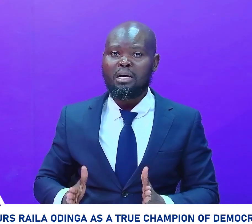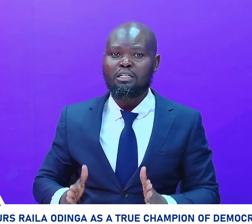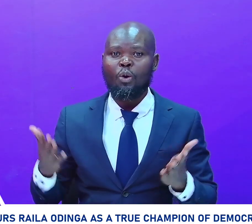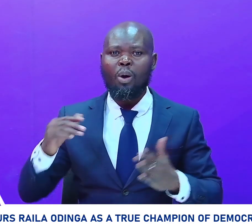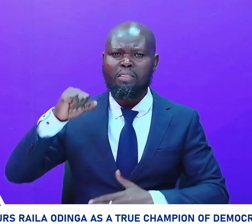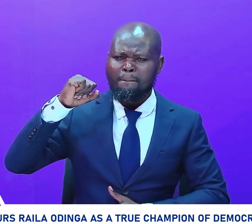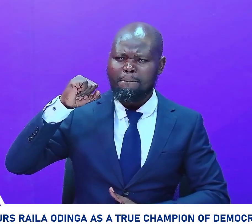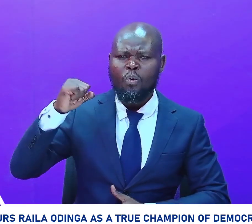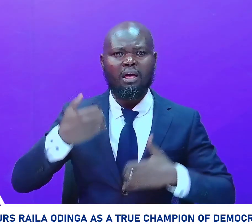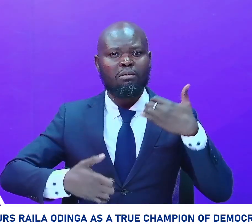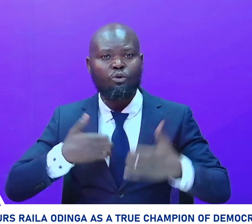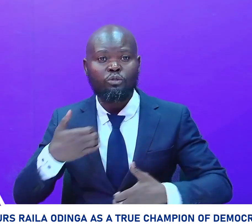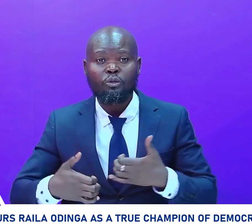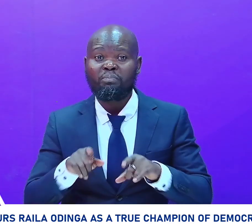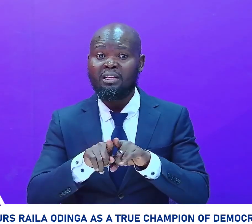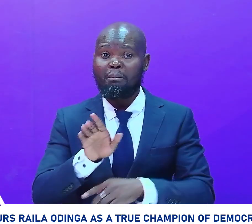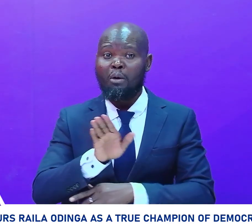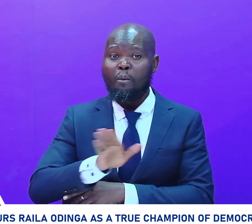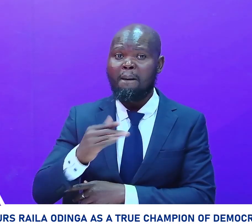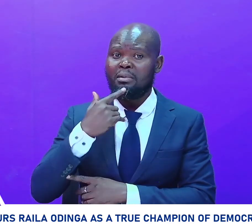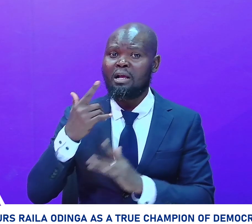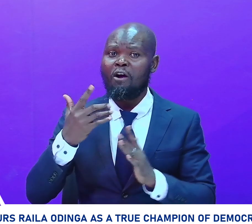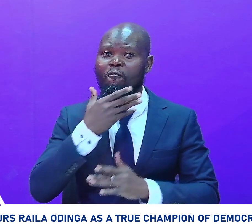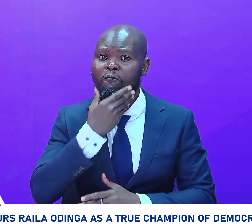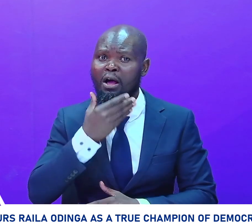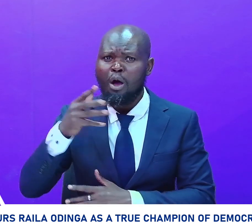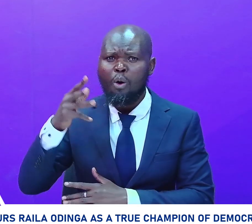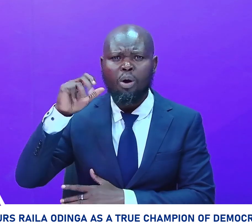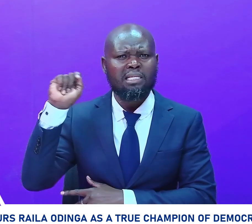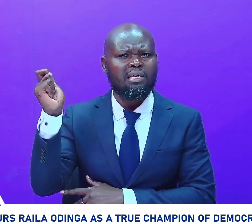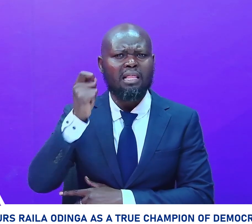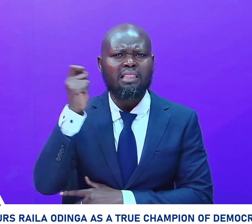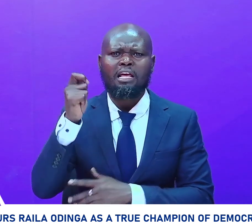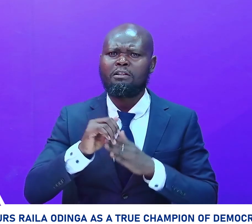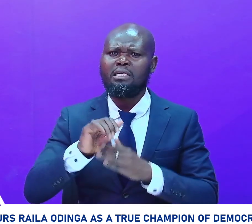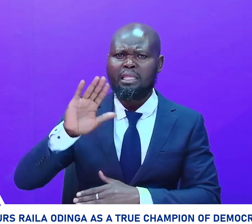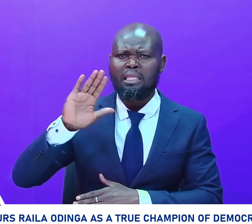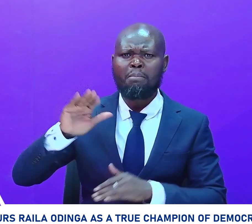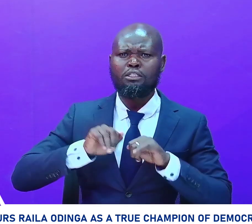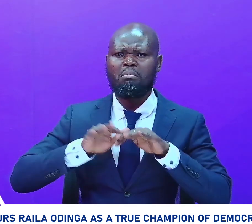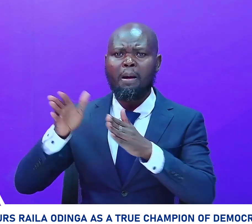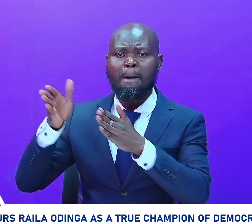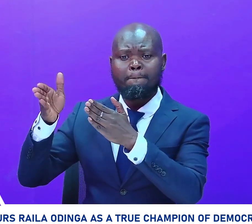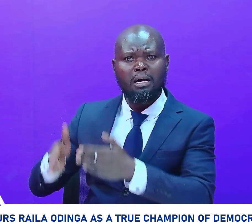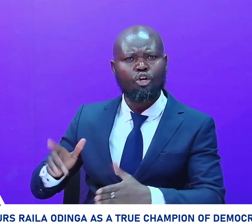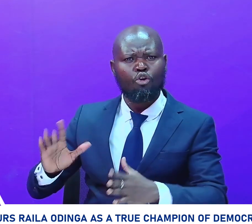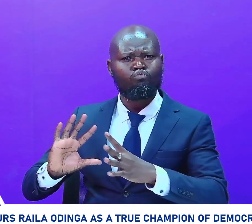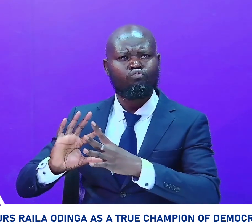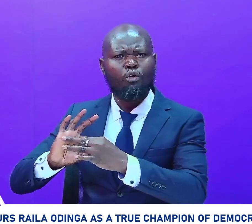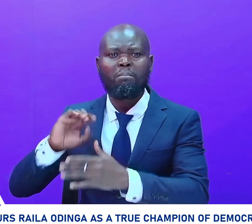political ambitions. Obama, whose father was Kenya, reflected on his personal connection